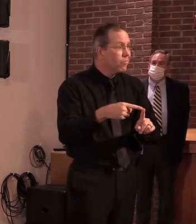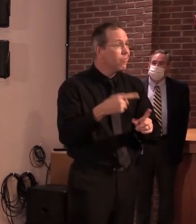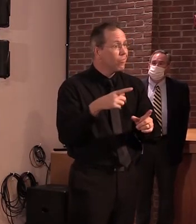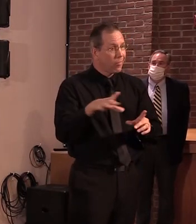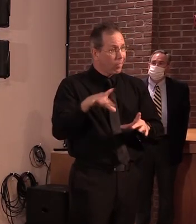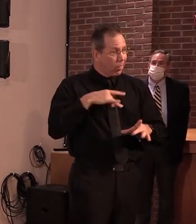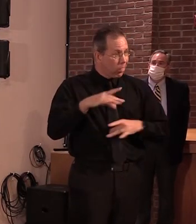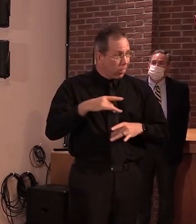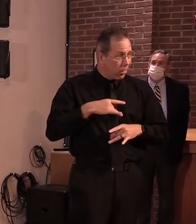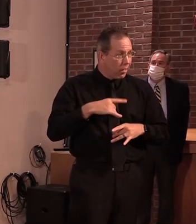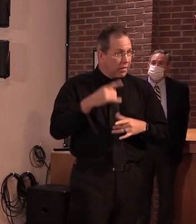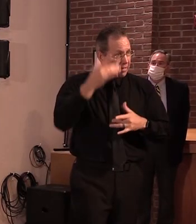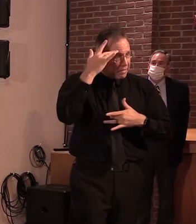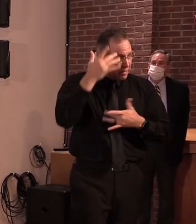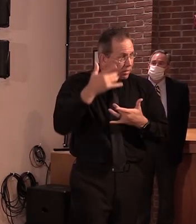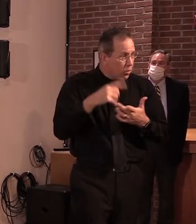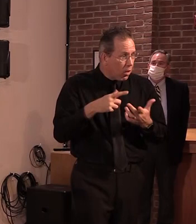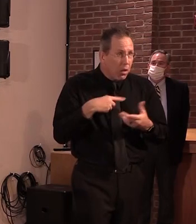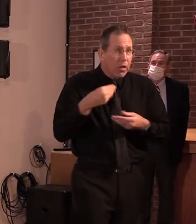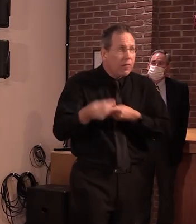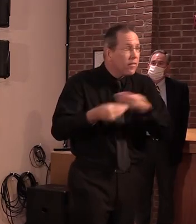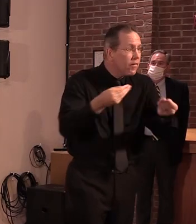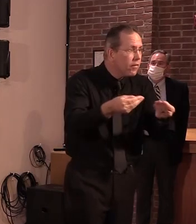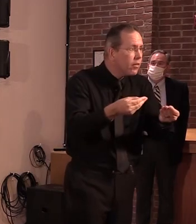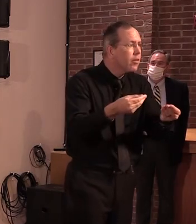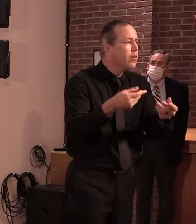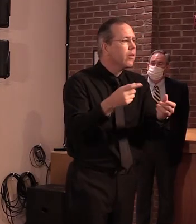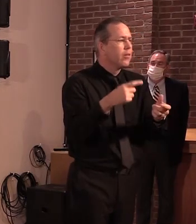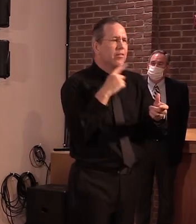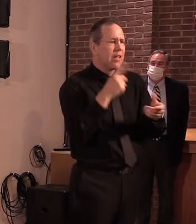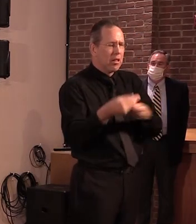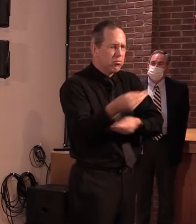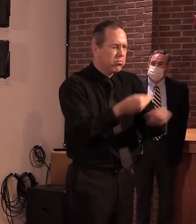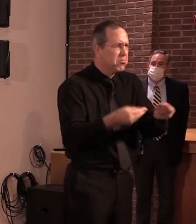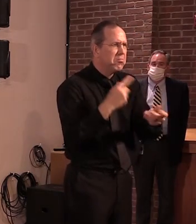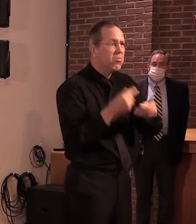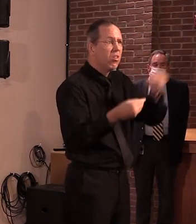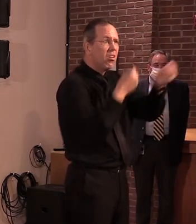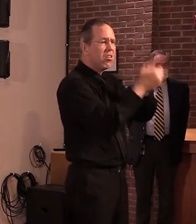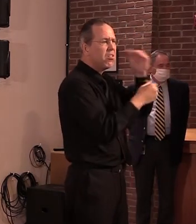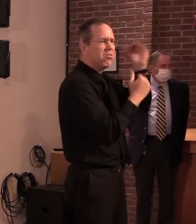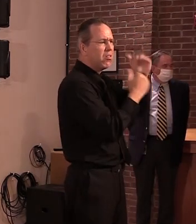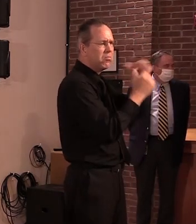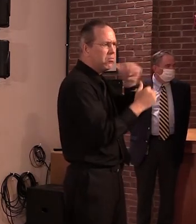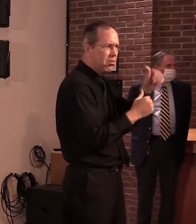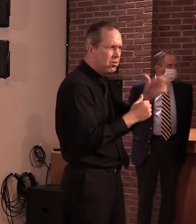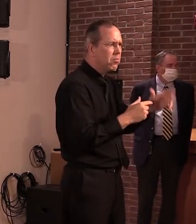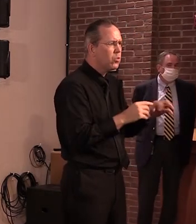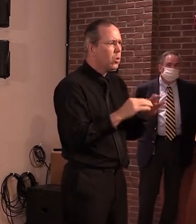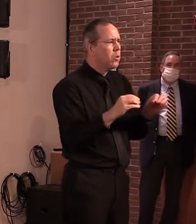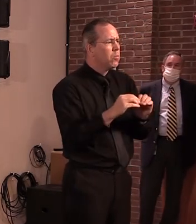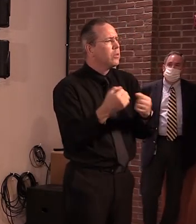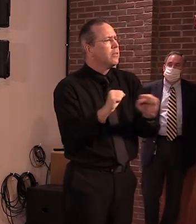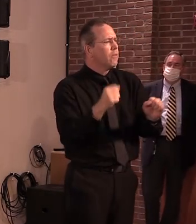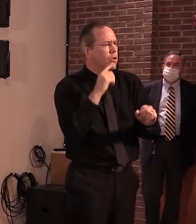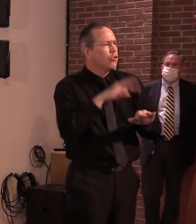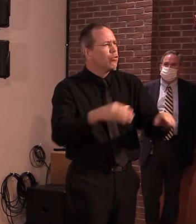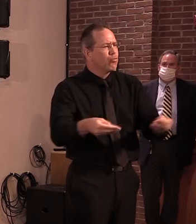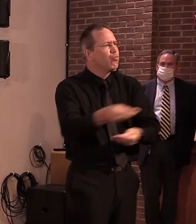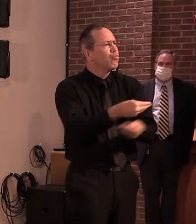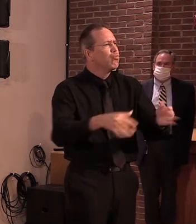than adults. Younger kids even more so than adolescents. And this is the same population that benefits most from in-person